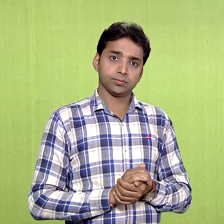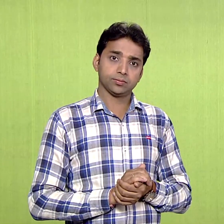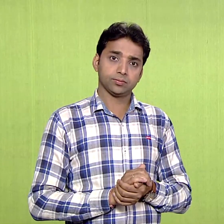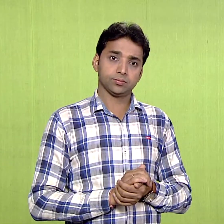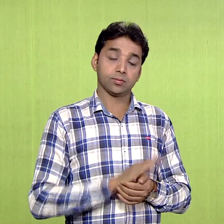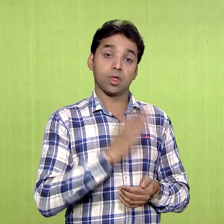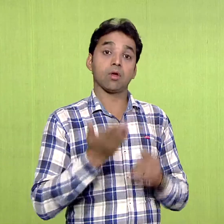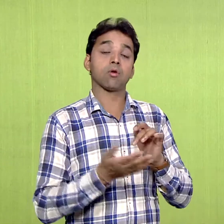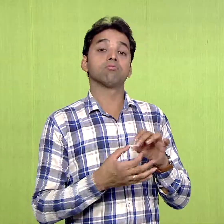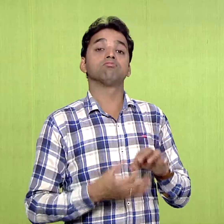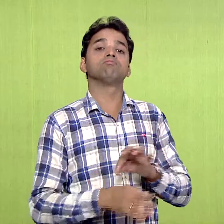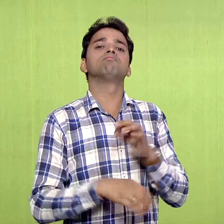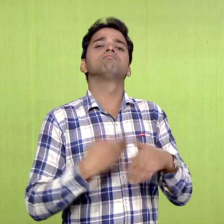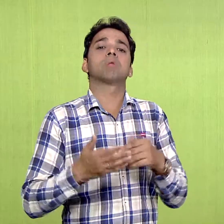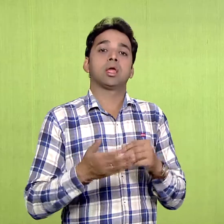which is in Jhansi district,